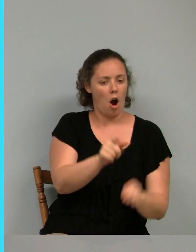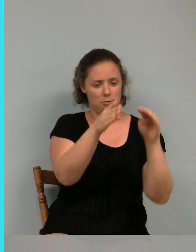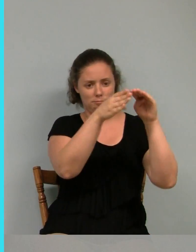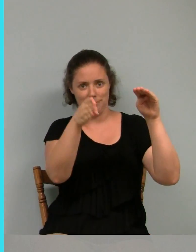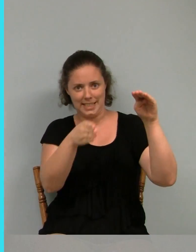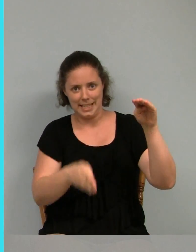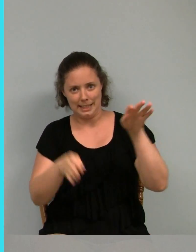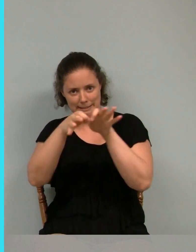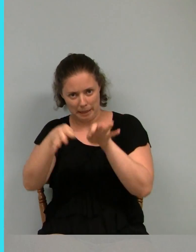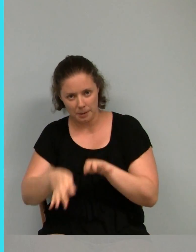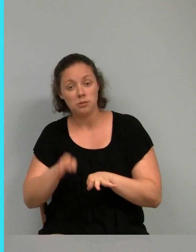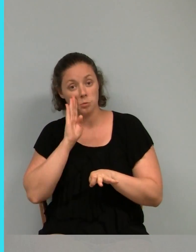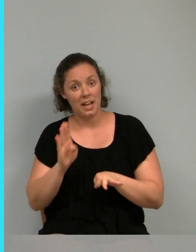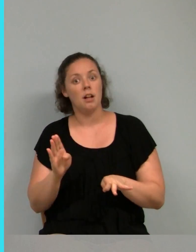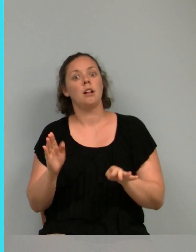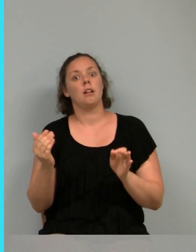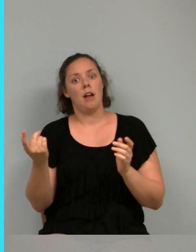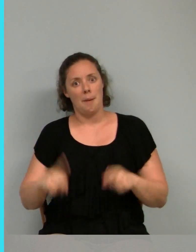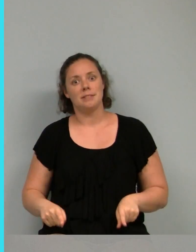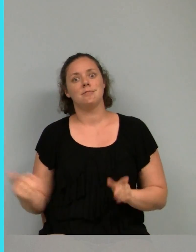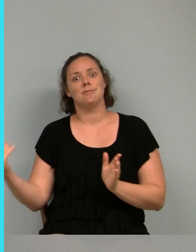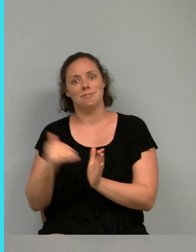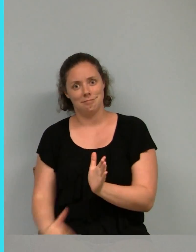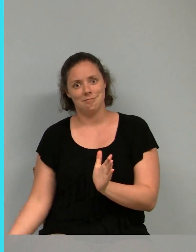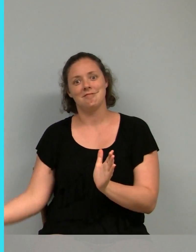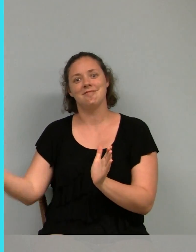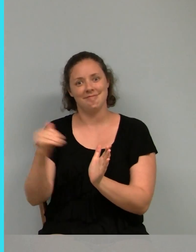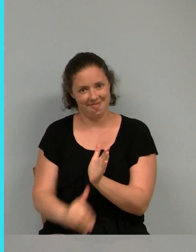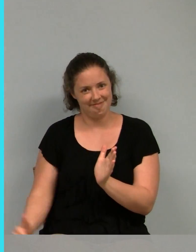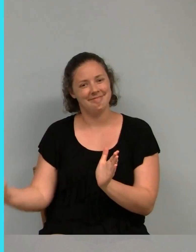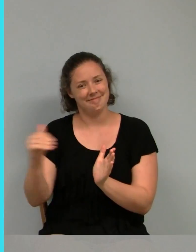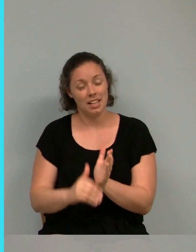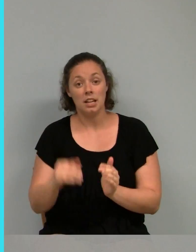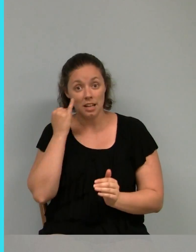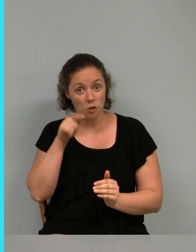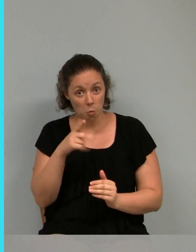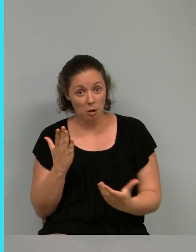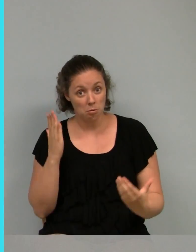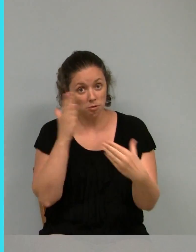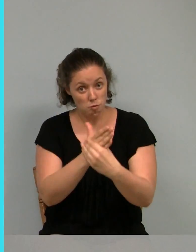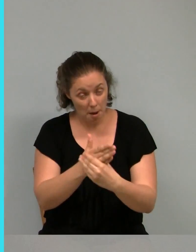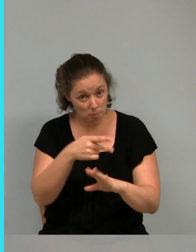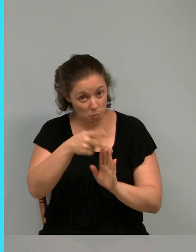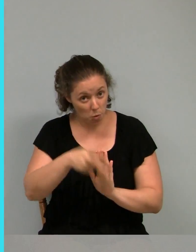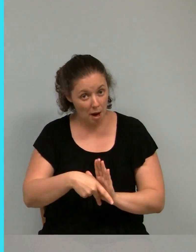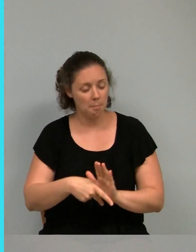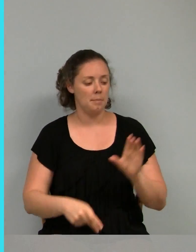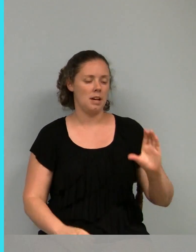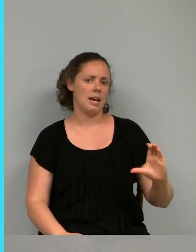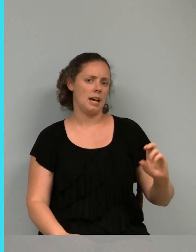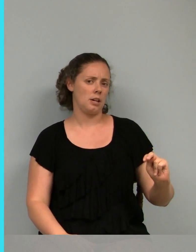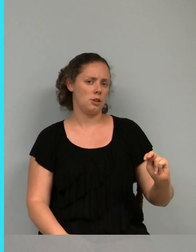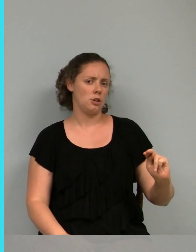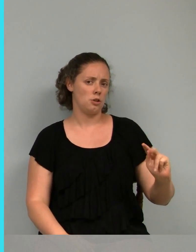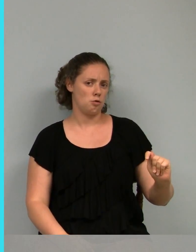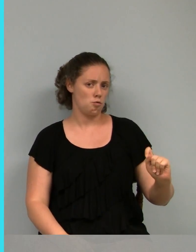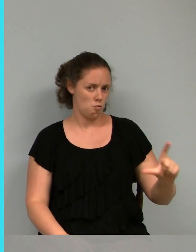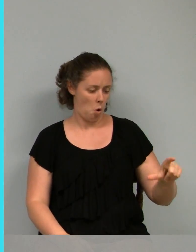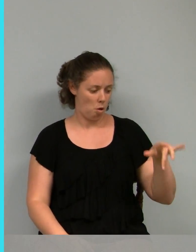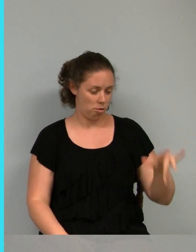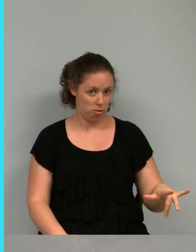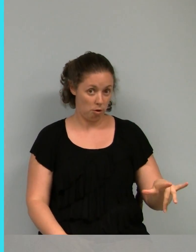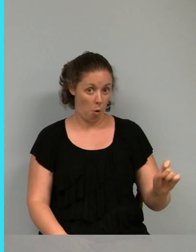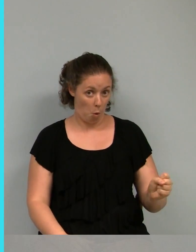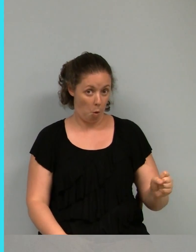be repeated again and again. To interrupt the program, hold down the control button and press